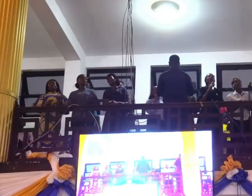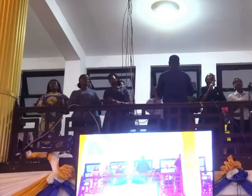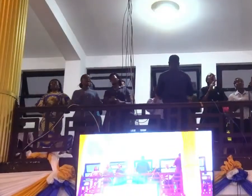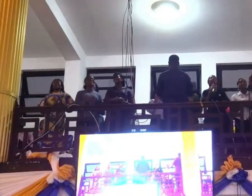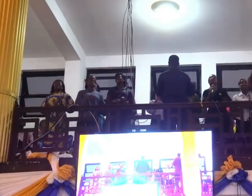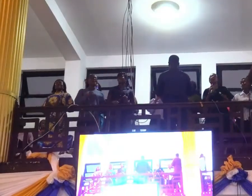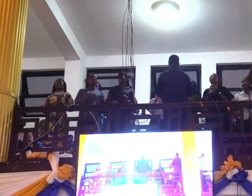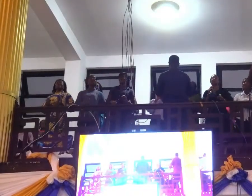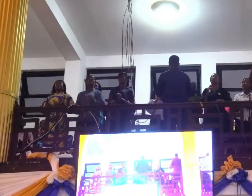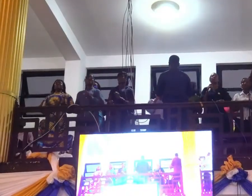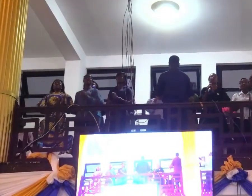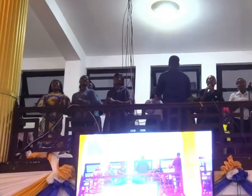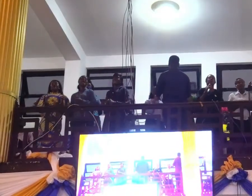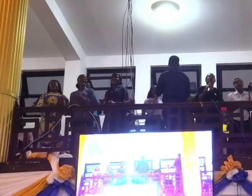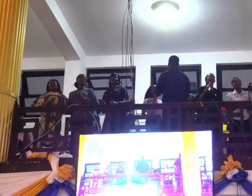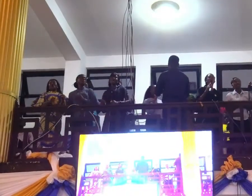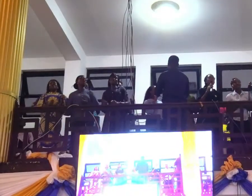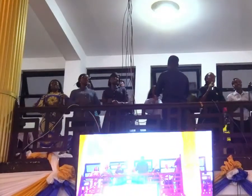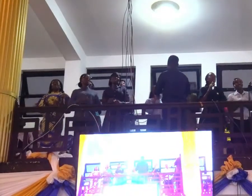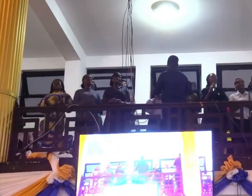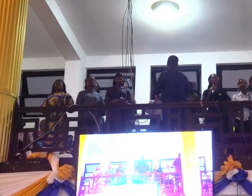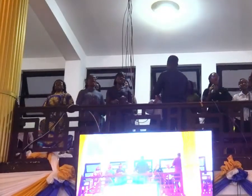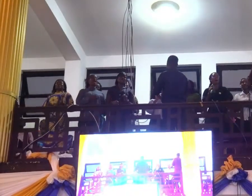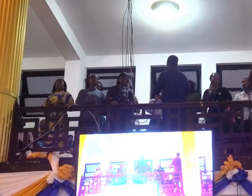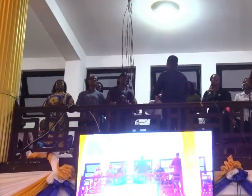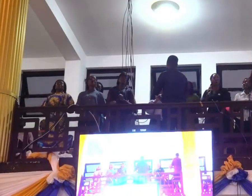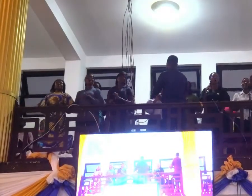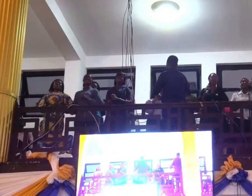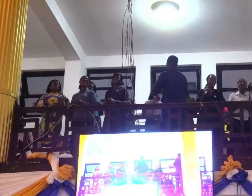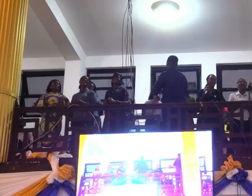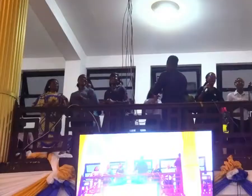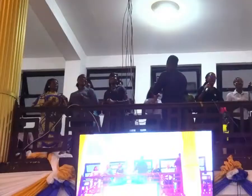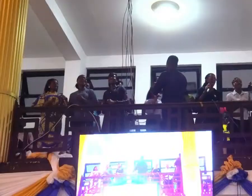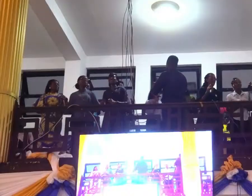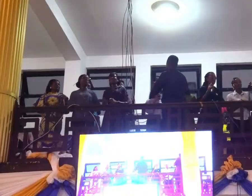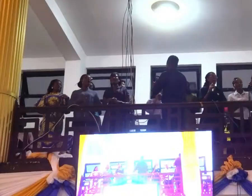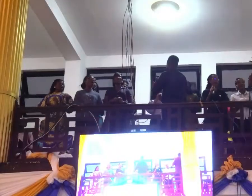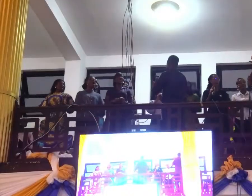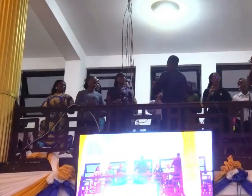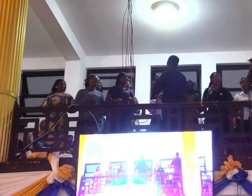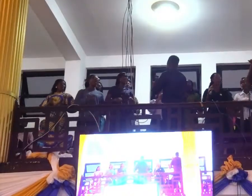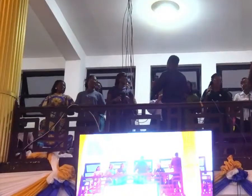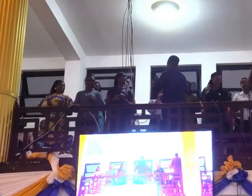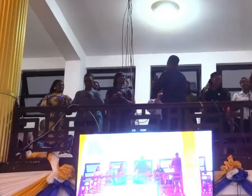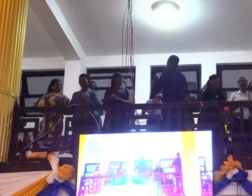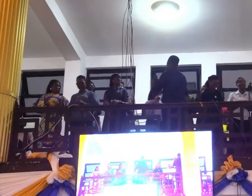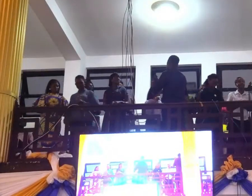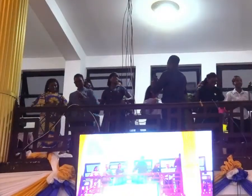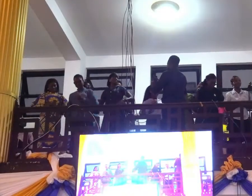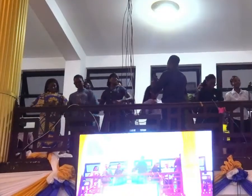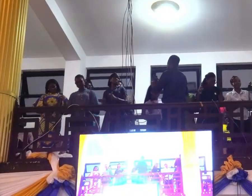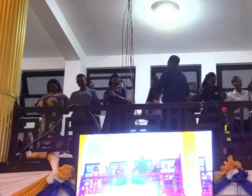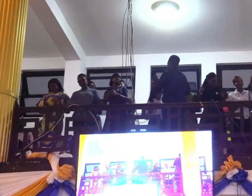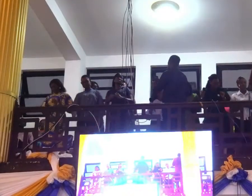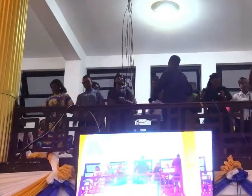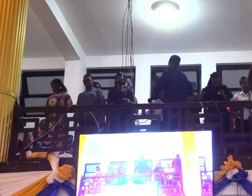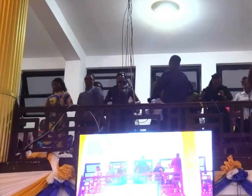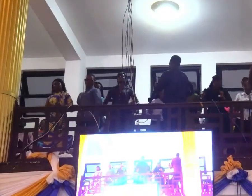are wonderful. I will lift up your name higher.